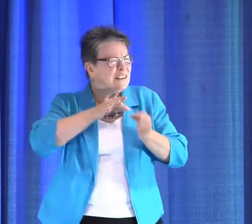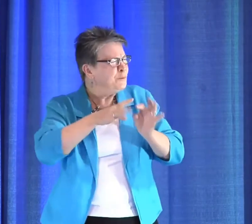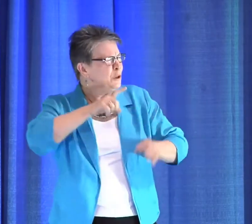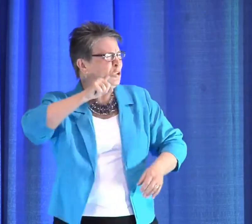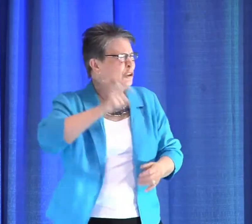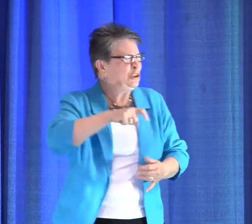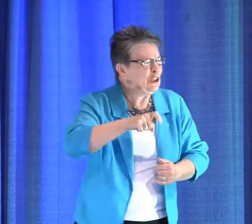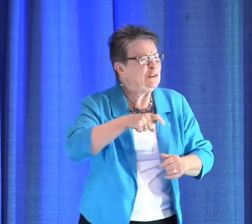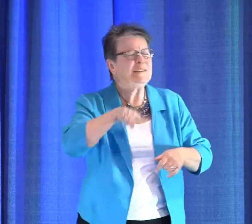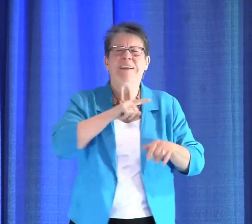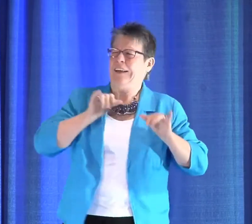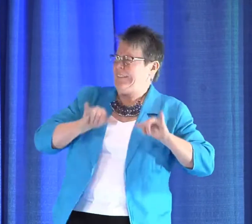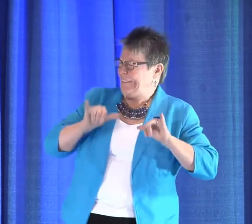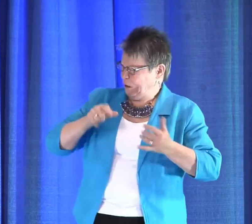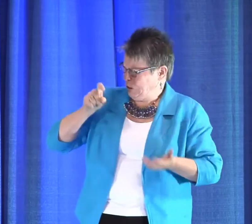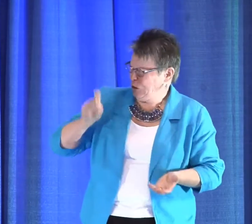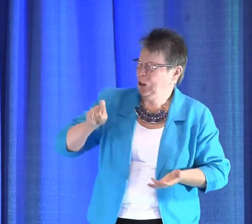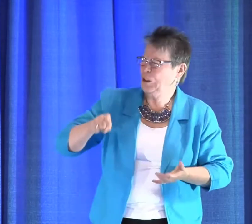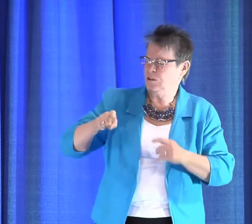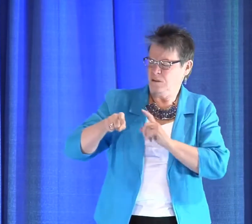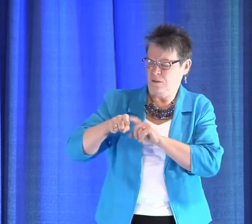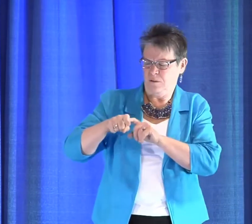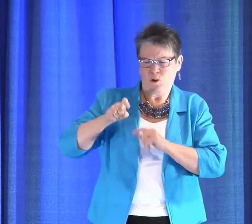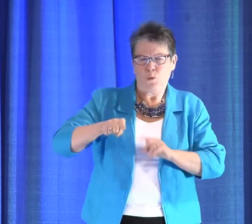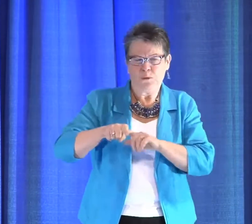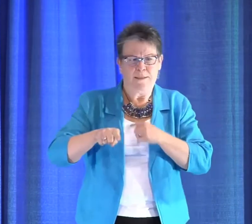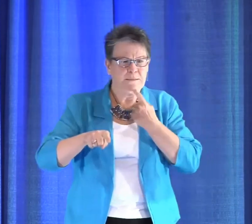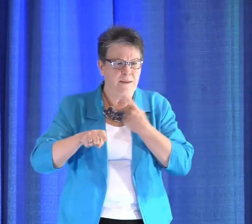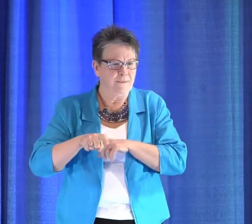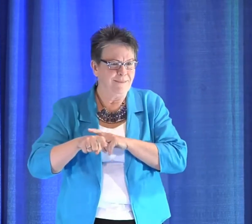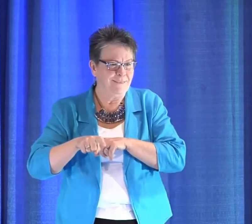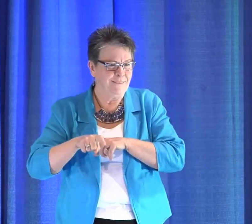But we have never been given a seat at the table.